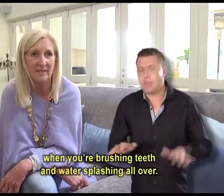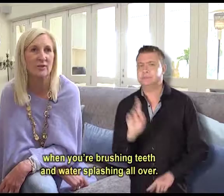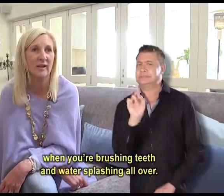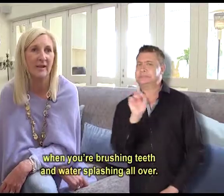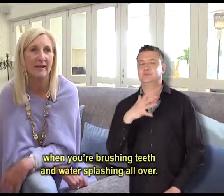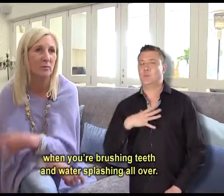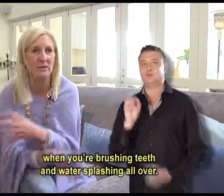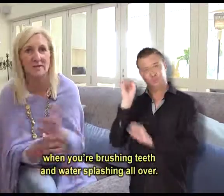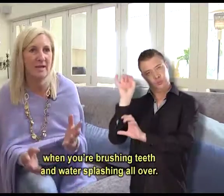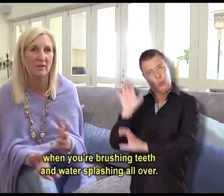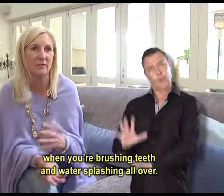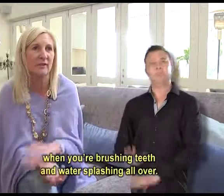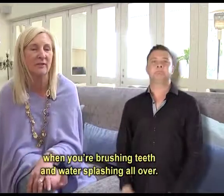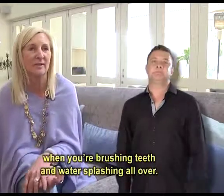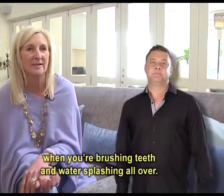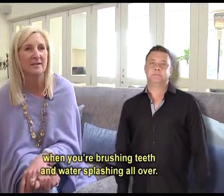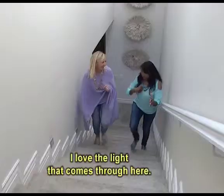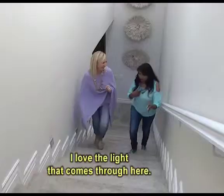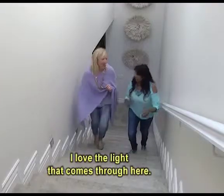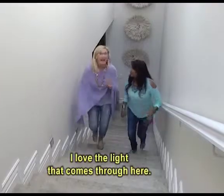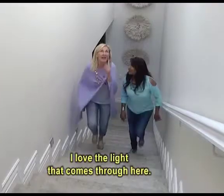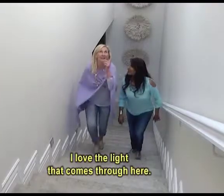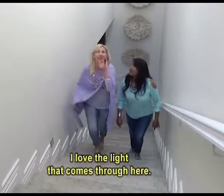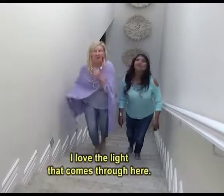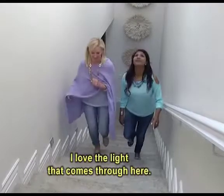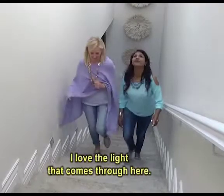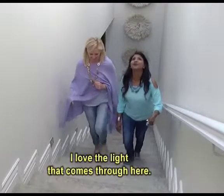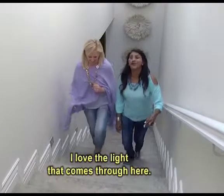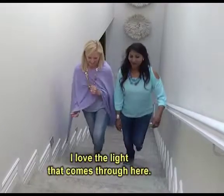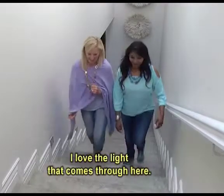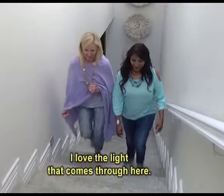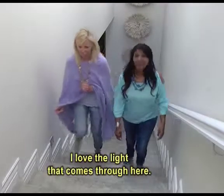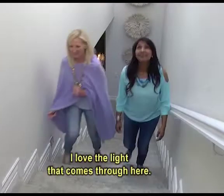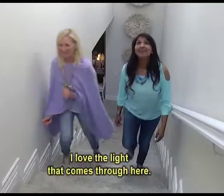teeth, etc., and water splashing all over the place.